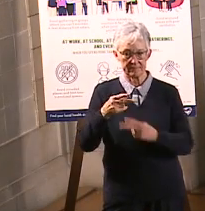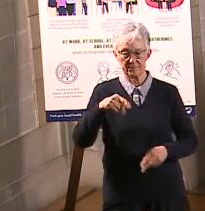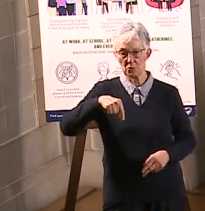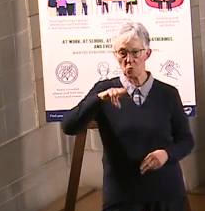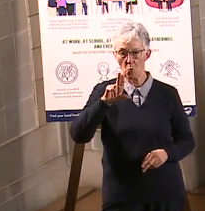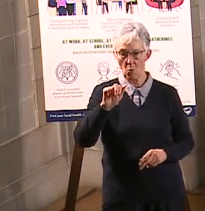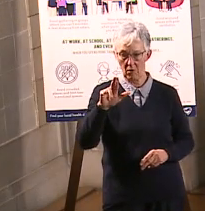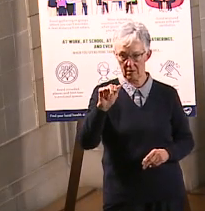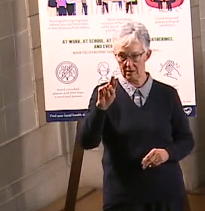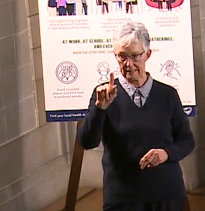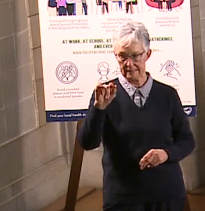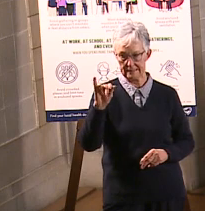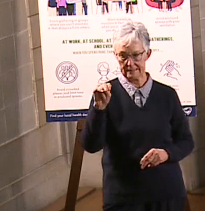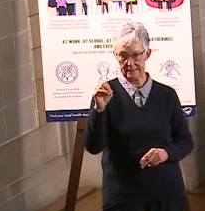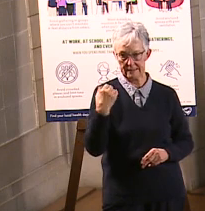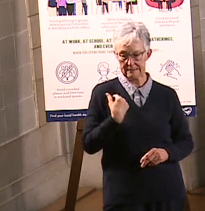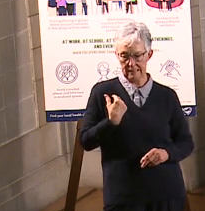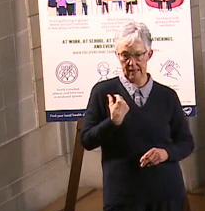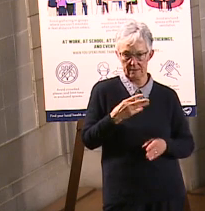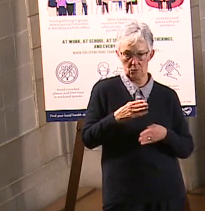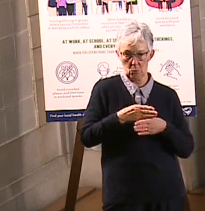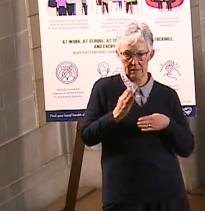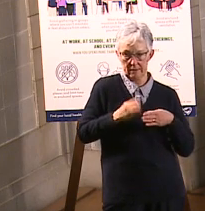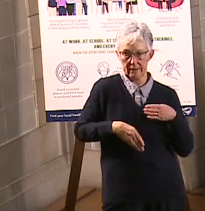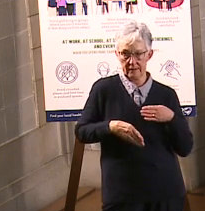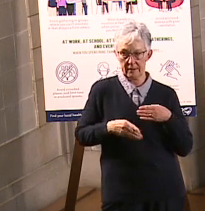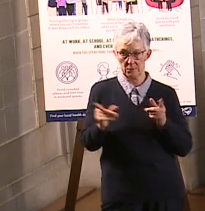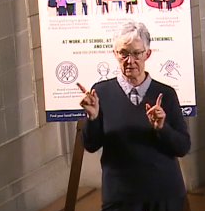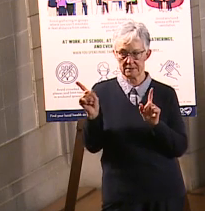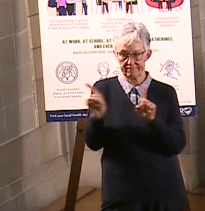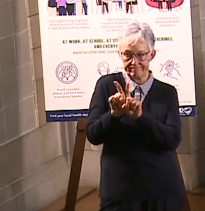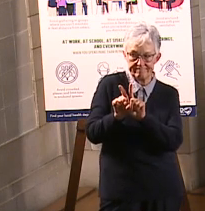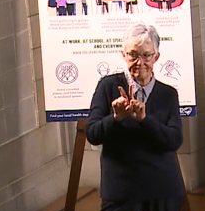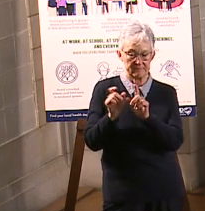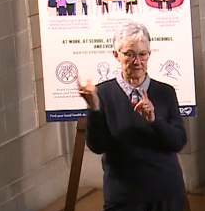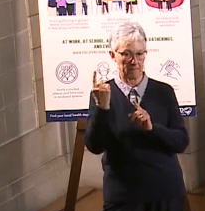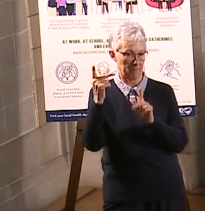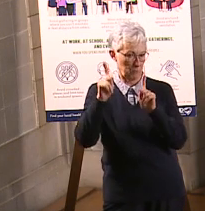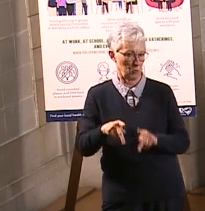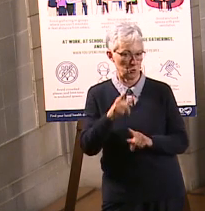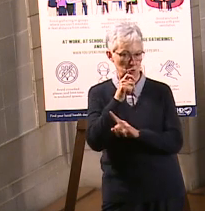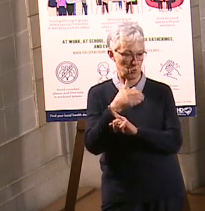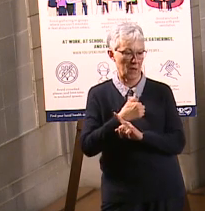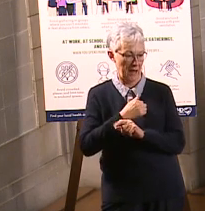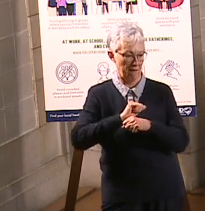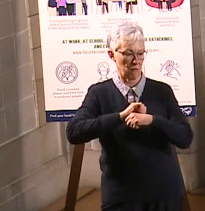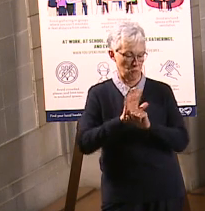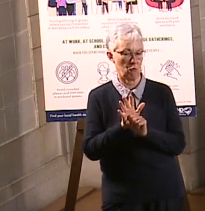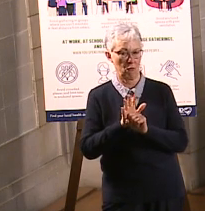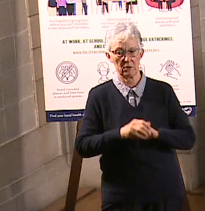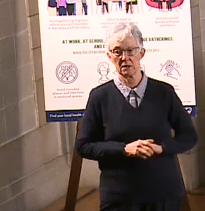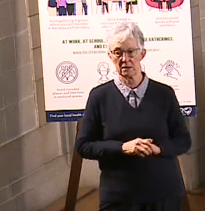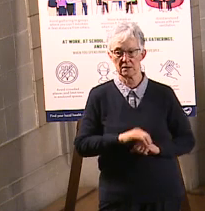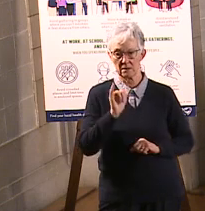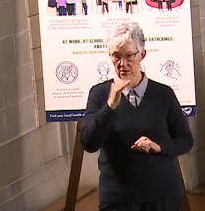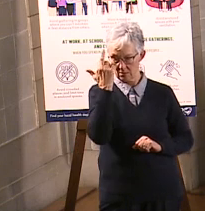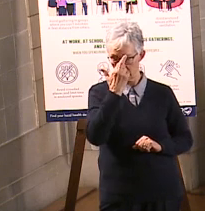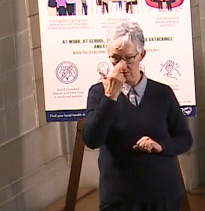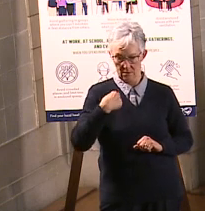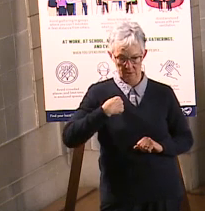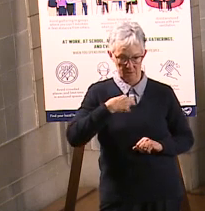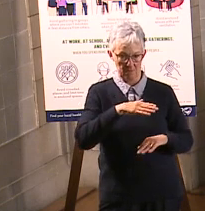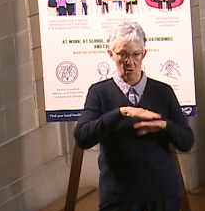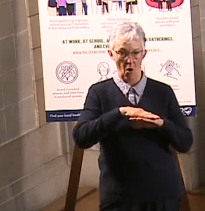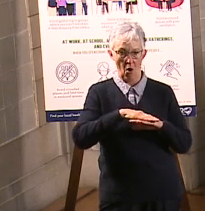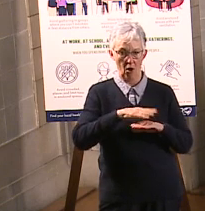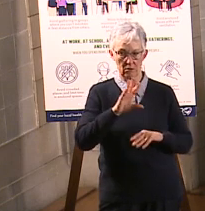contact last weekend. So appreciate everybody's patience as we do this via Zoom. Today we are